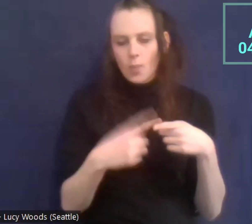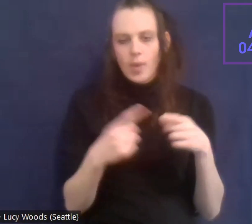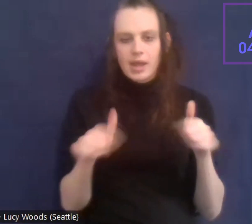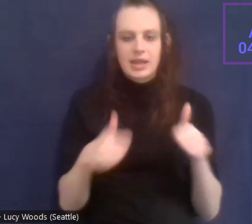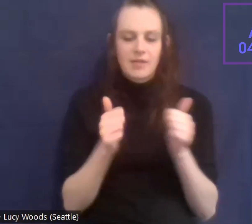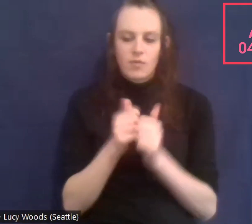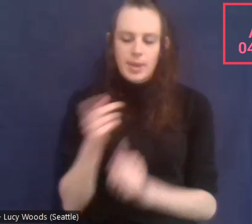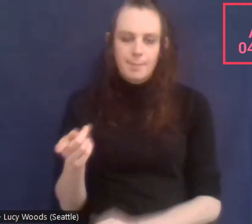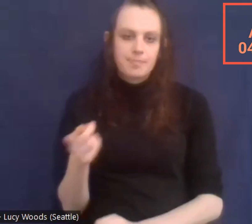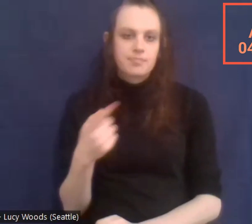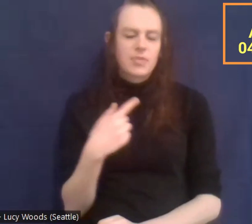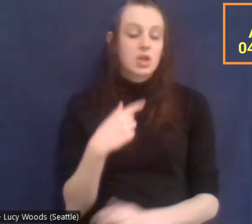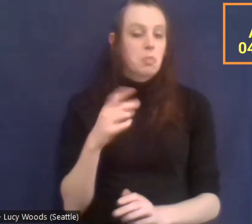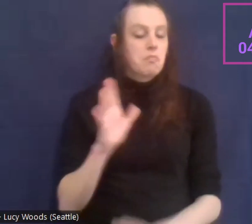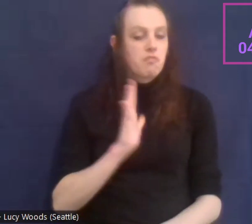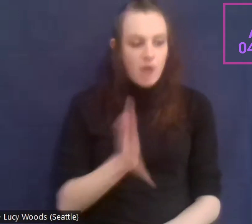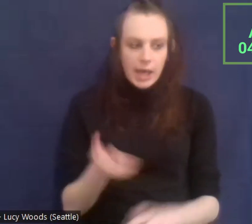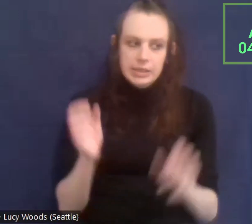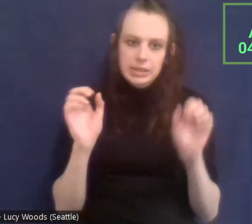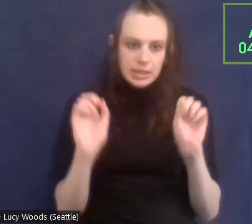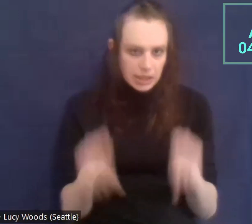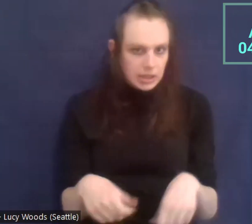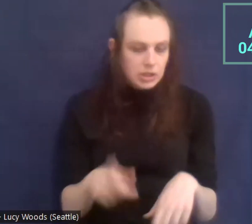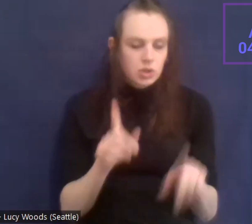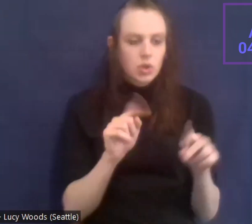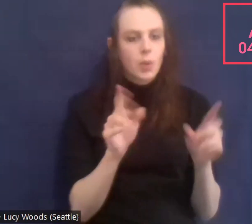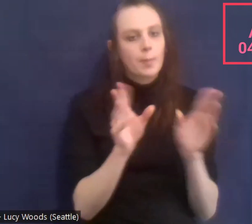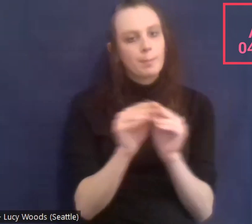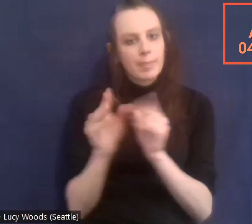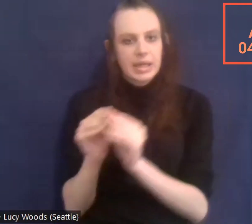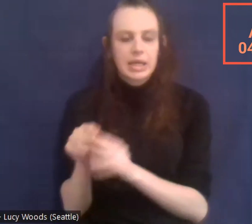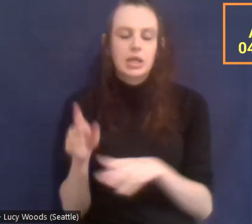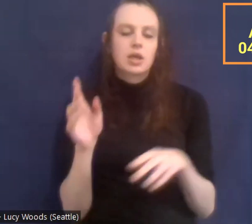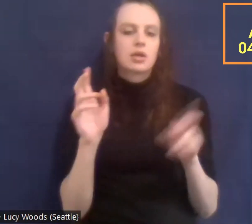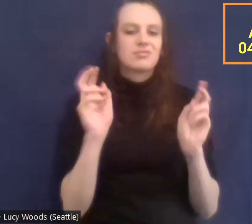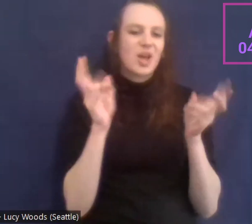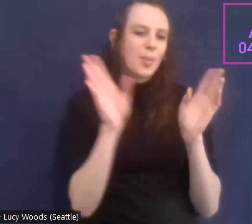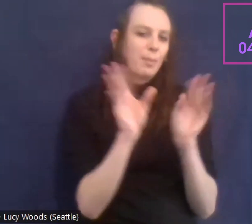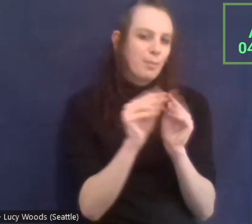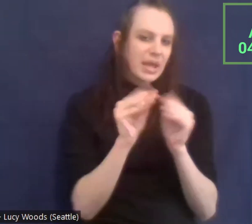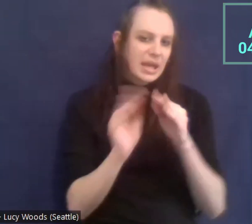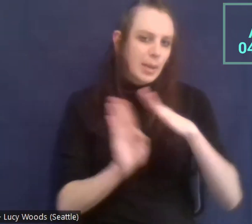and don't drink or use between meetings, right? And just meeting based sobriety. Um,